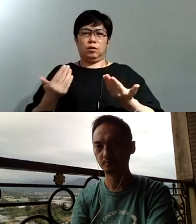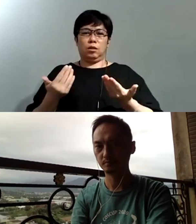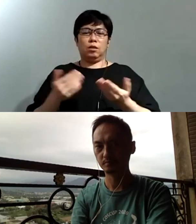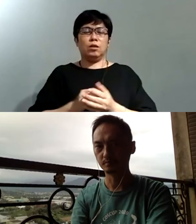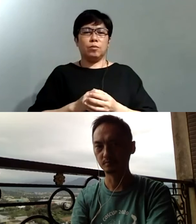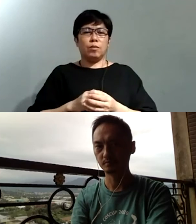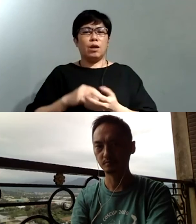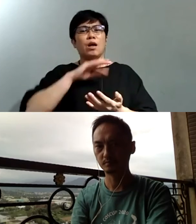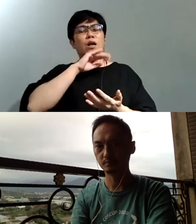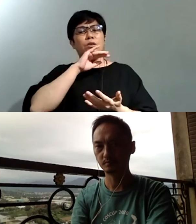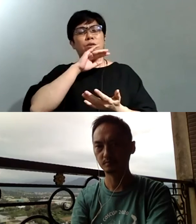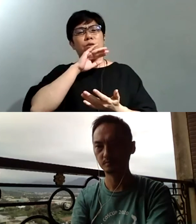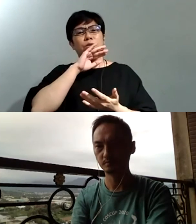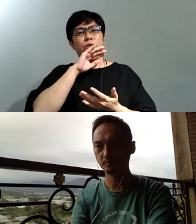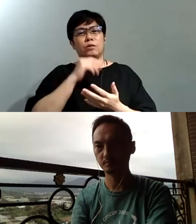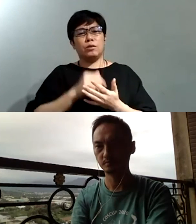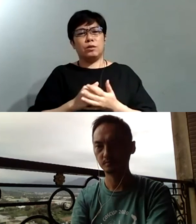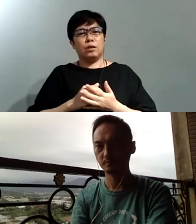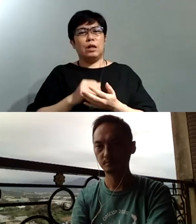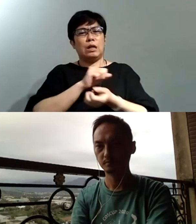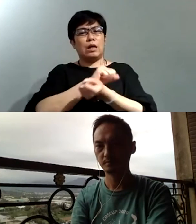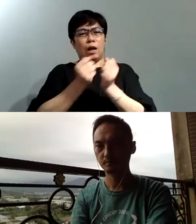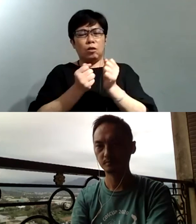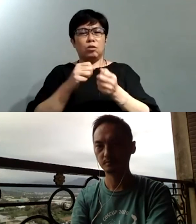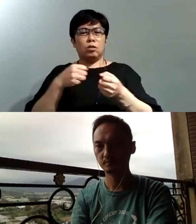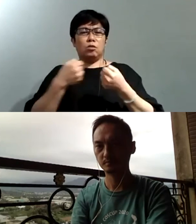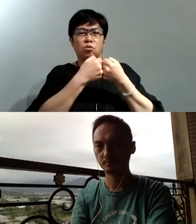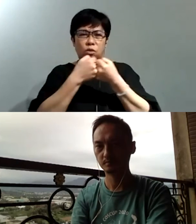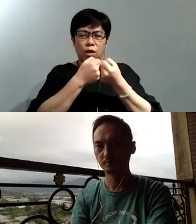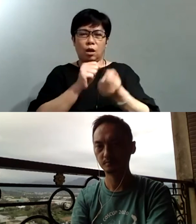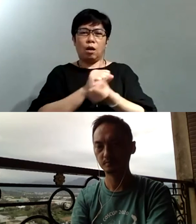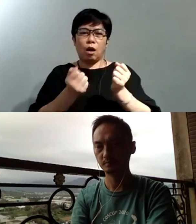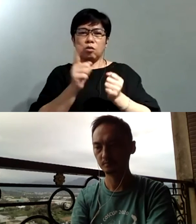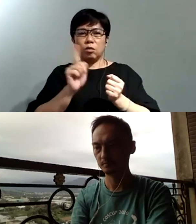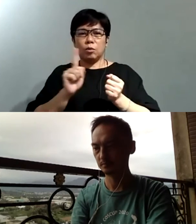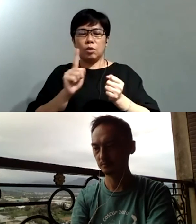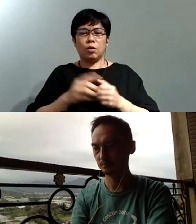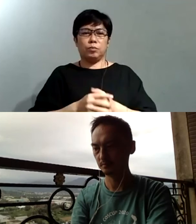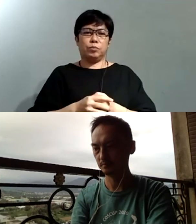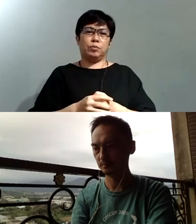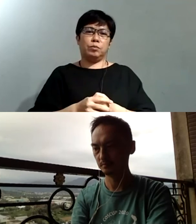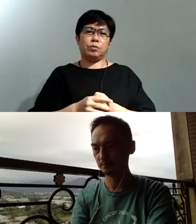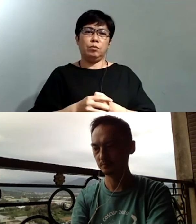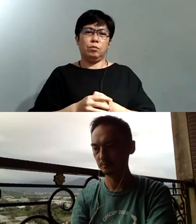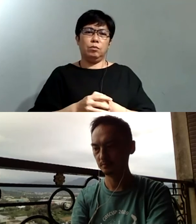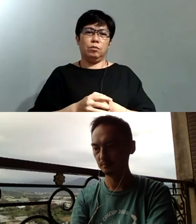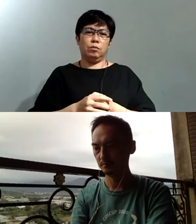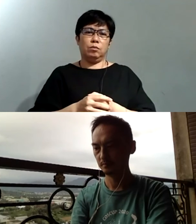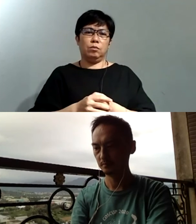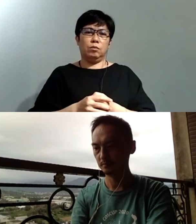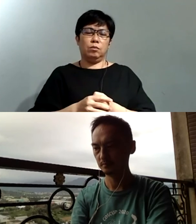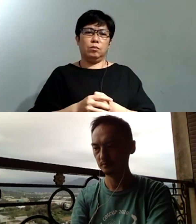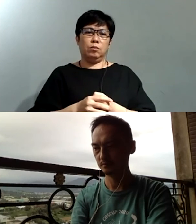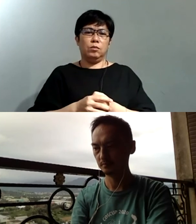to resolve this bill, I think at this time I find no clear answer in my